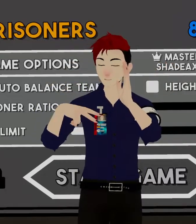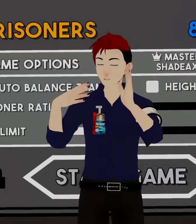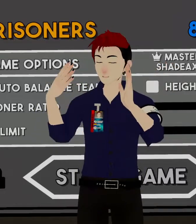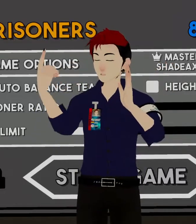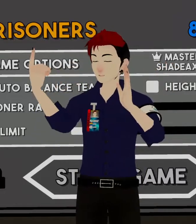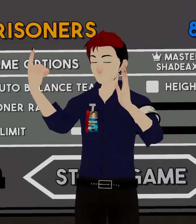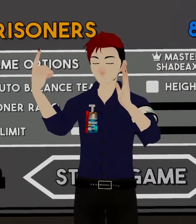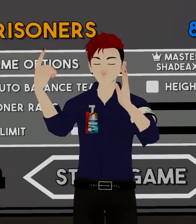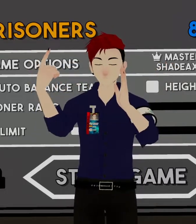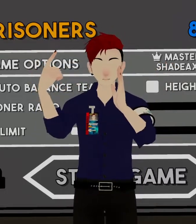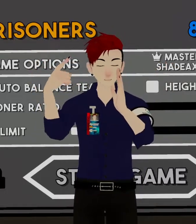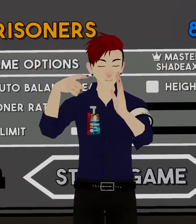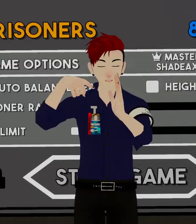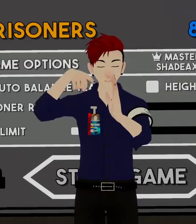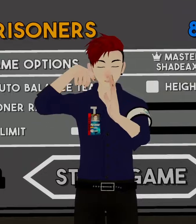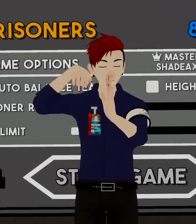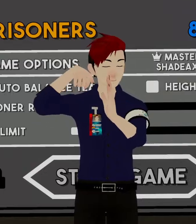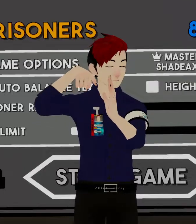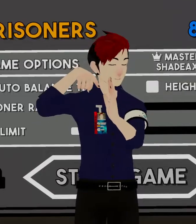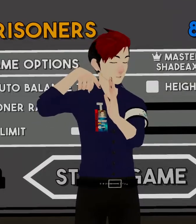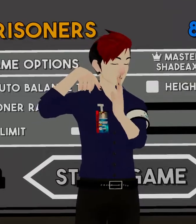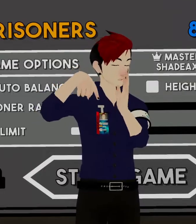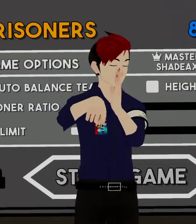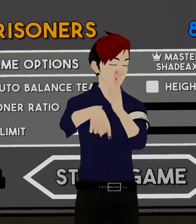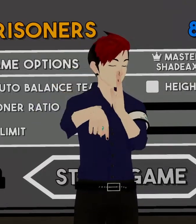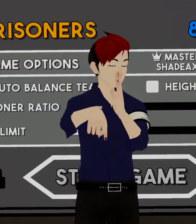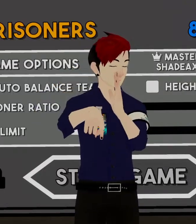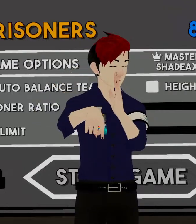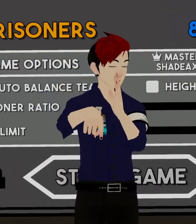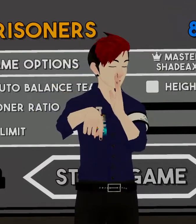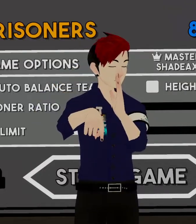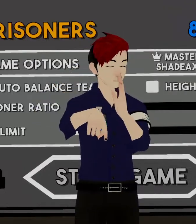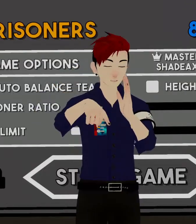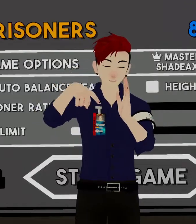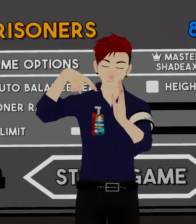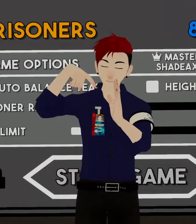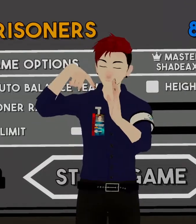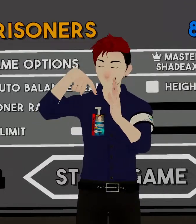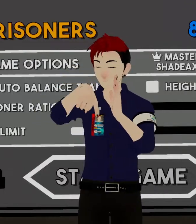front of you, and that index finger, it's going to go down towards that person.